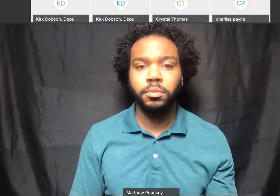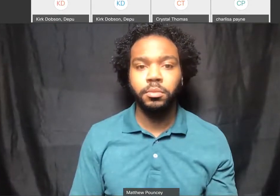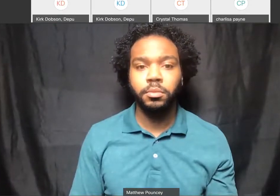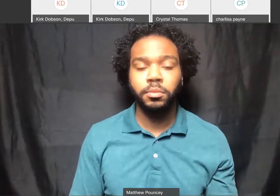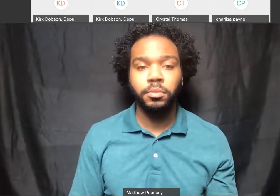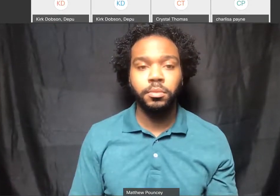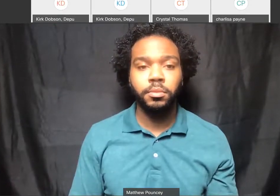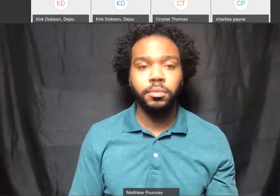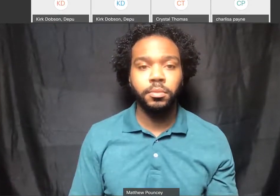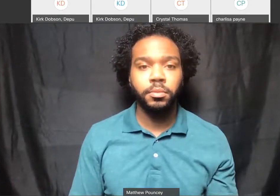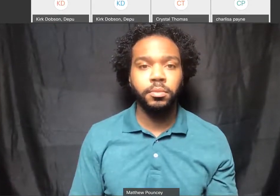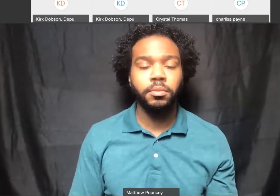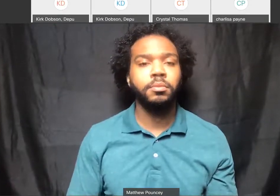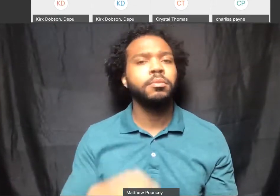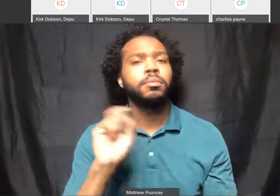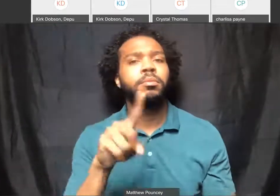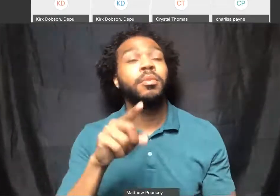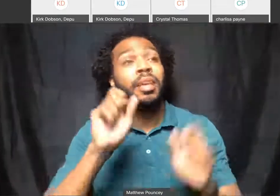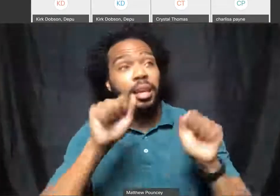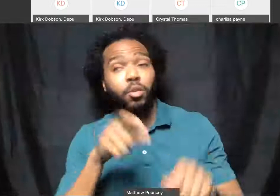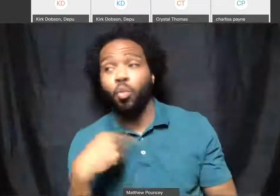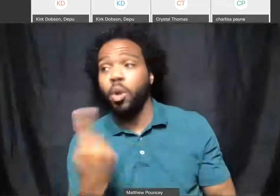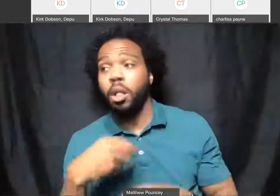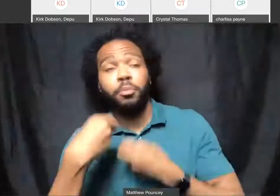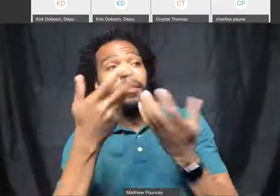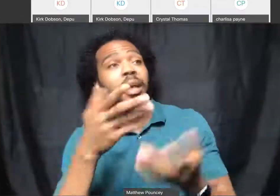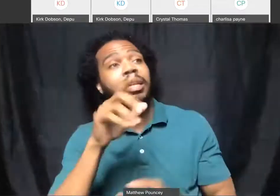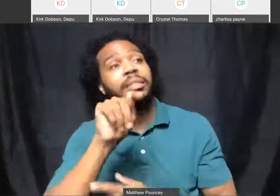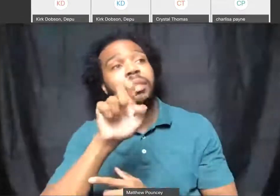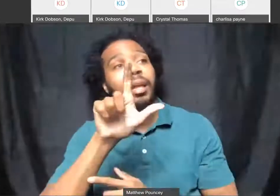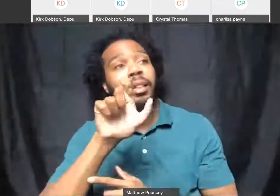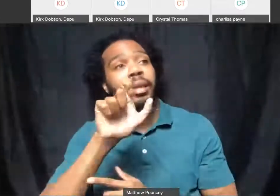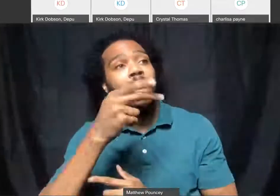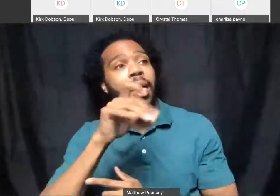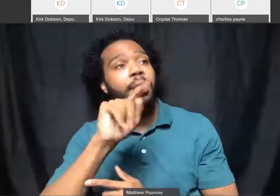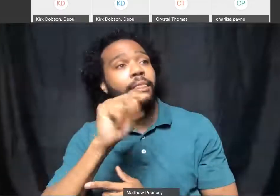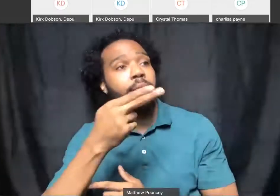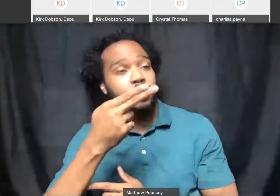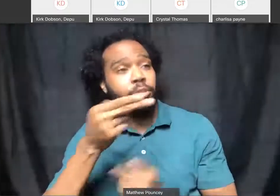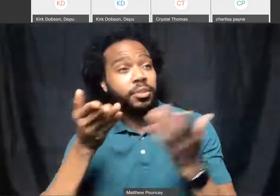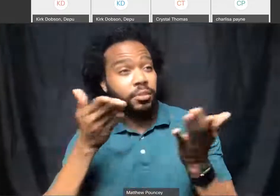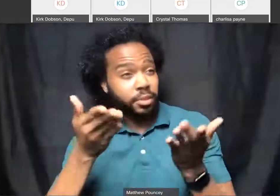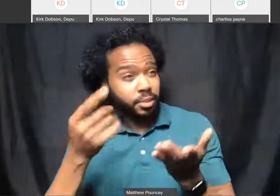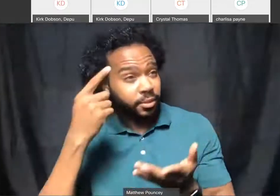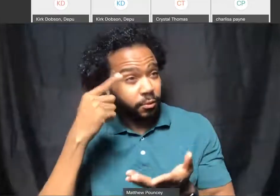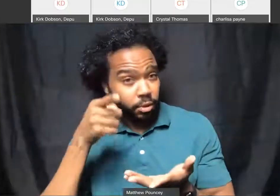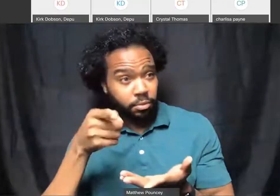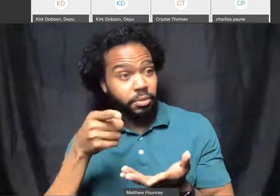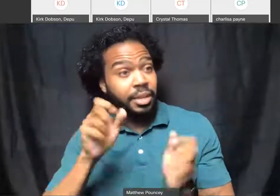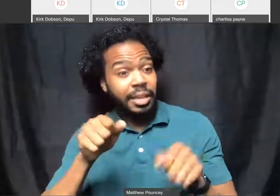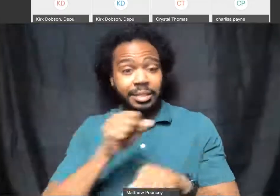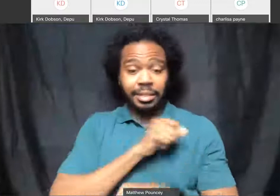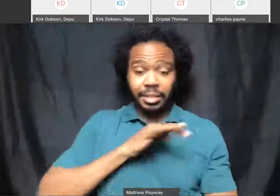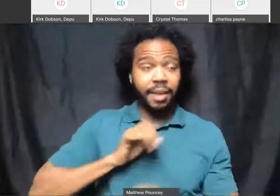Can we provide telehealth services for employment readiness? Can we have our staff go to a residential provider's home